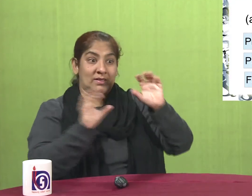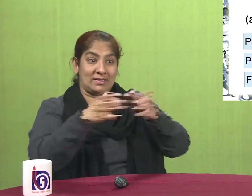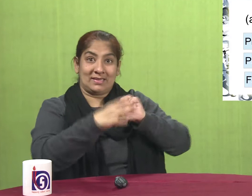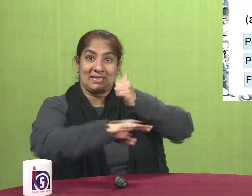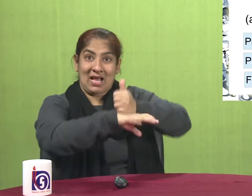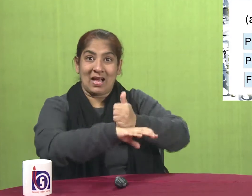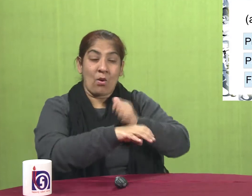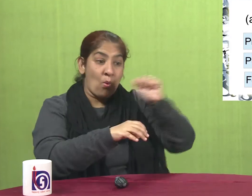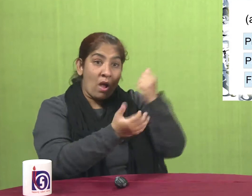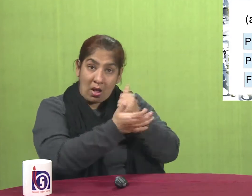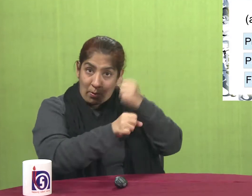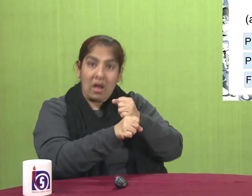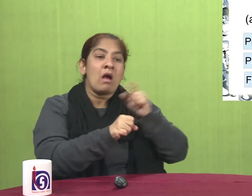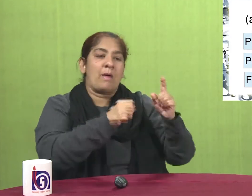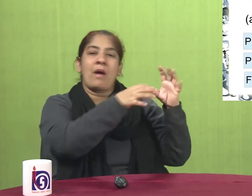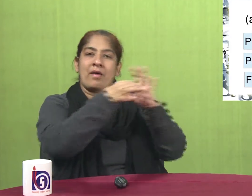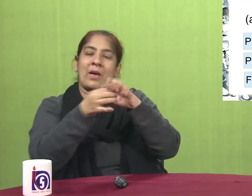public sector banks are also there.